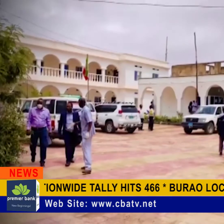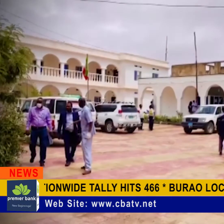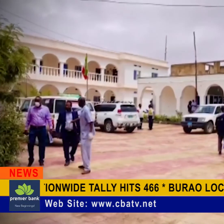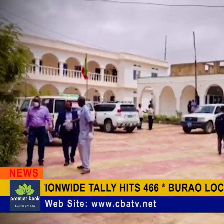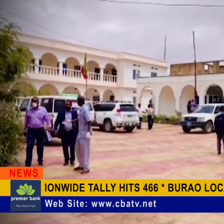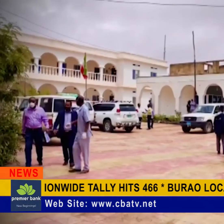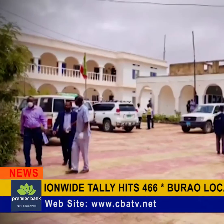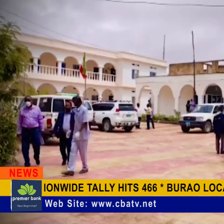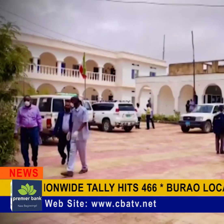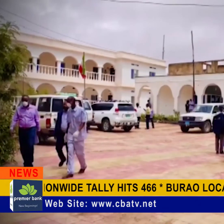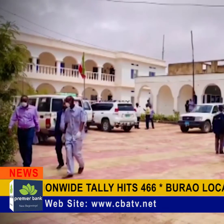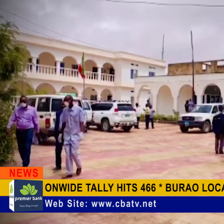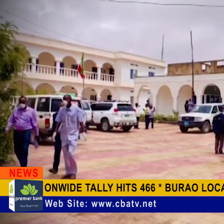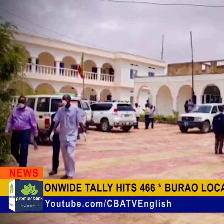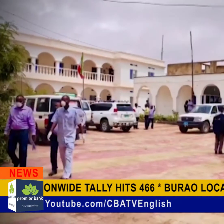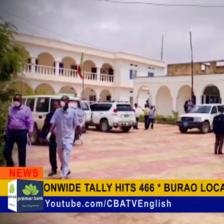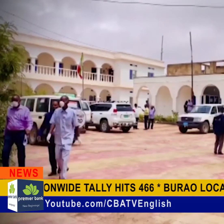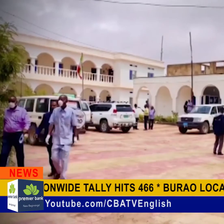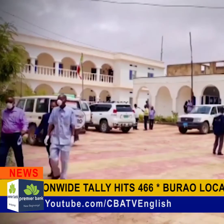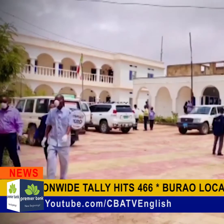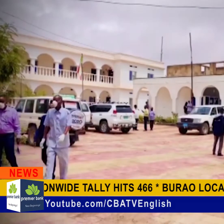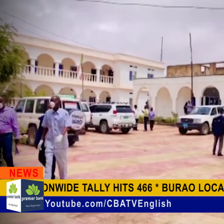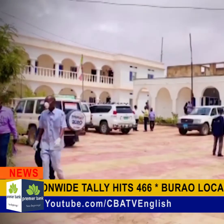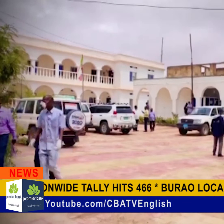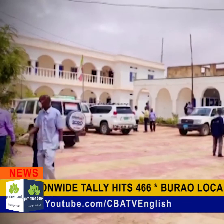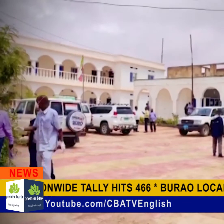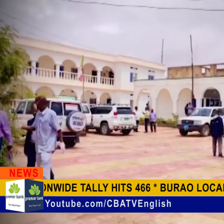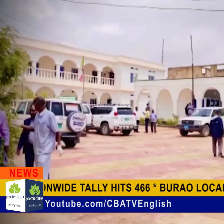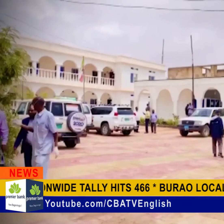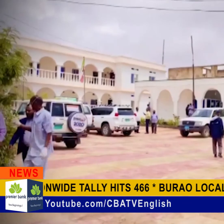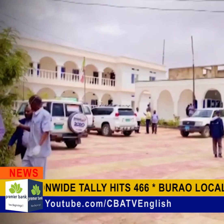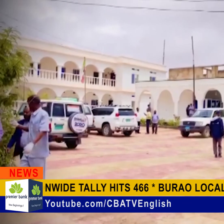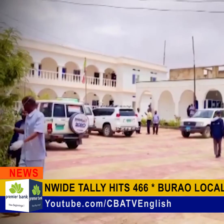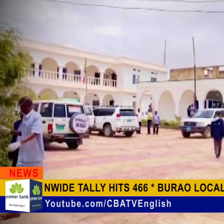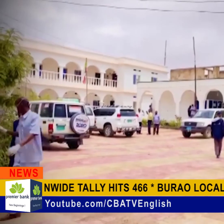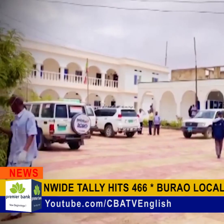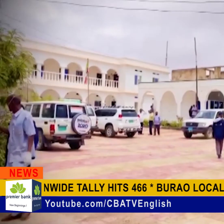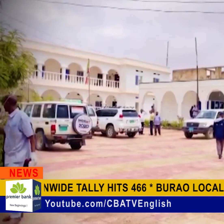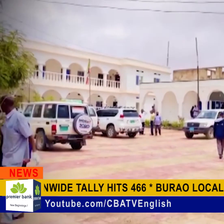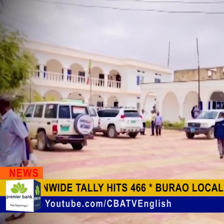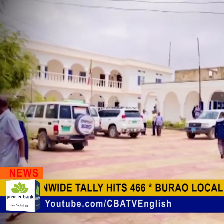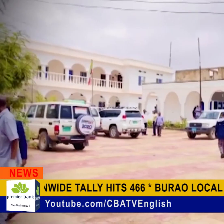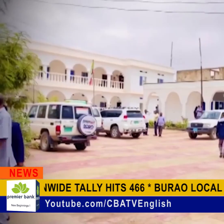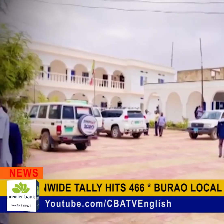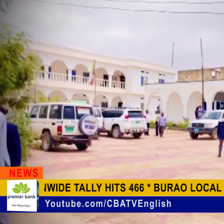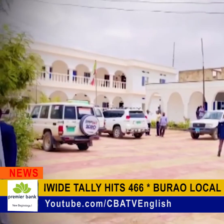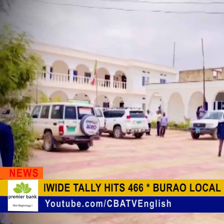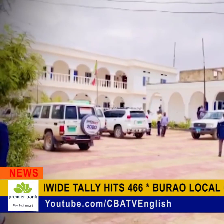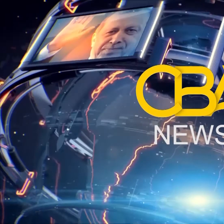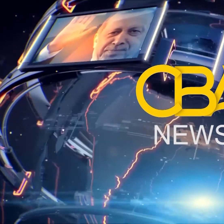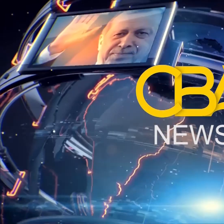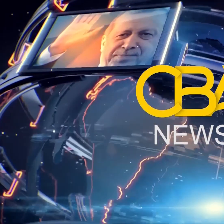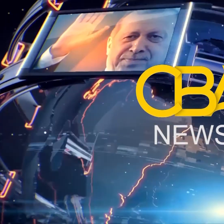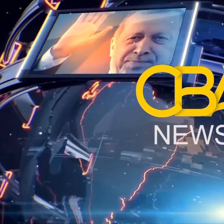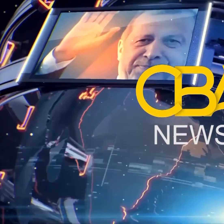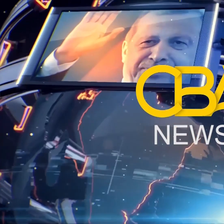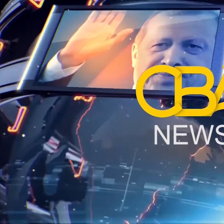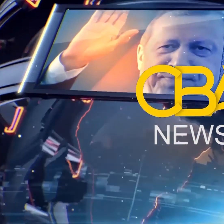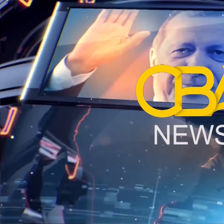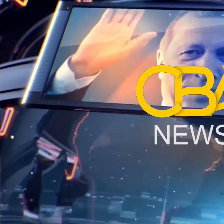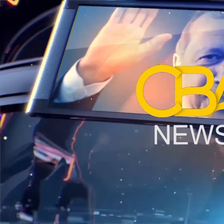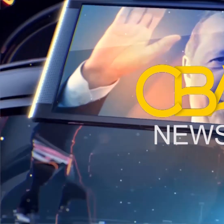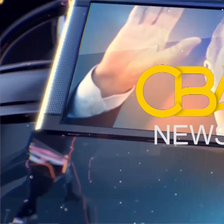to be positive for COVID-19, with 26 confirmed deaths and 80 recoveries as of today.